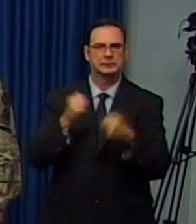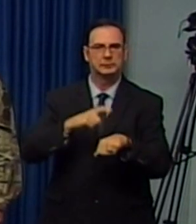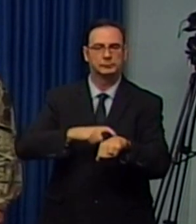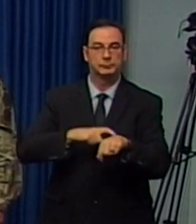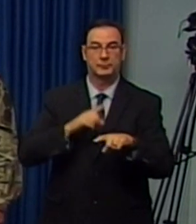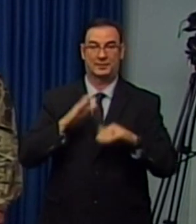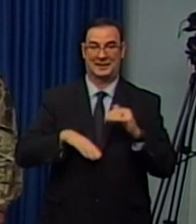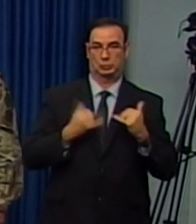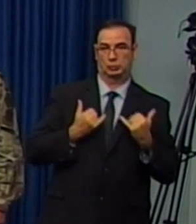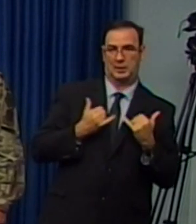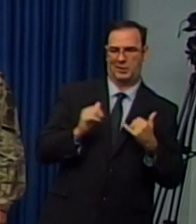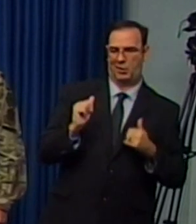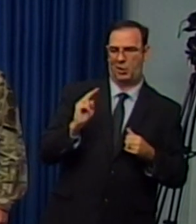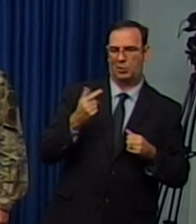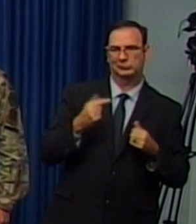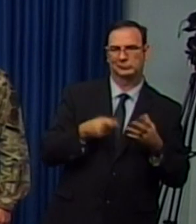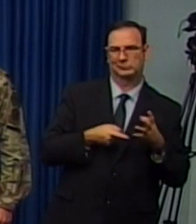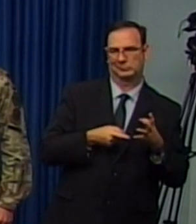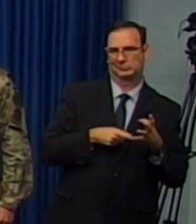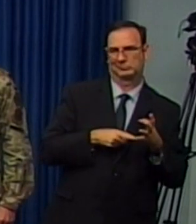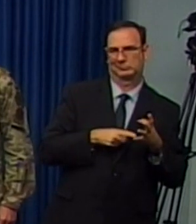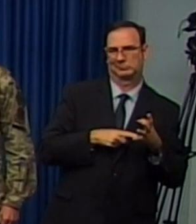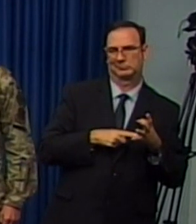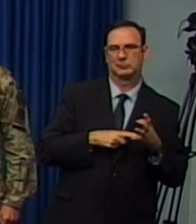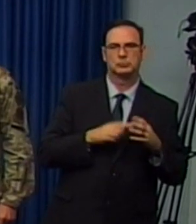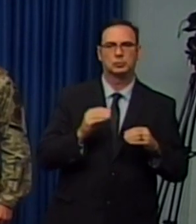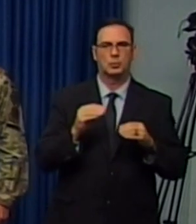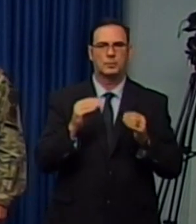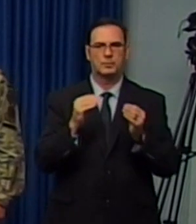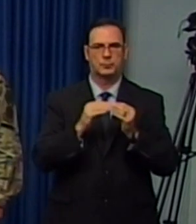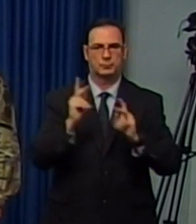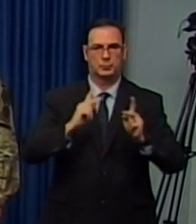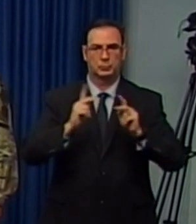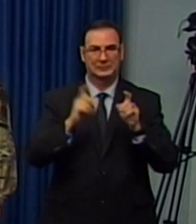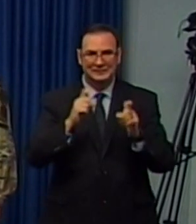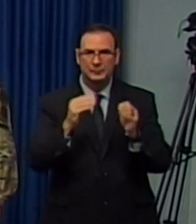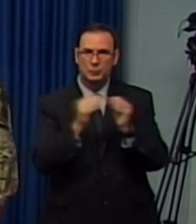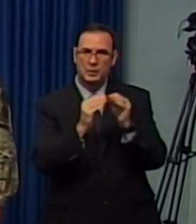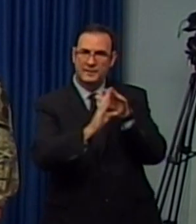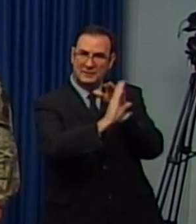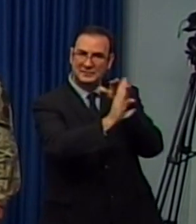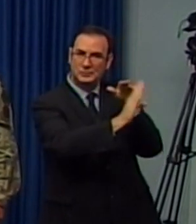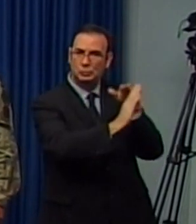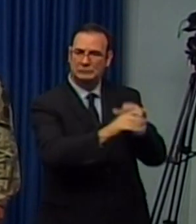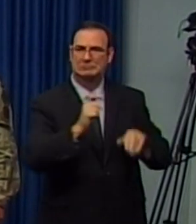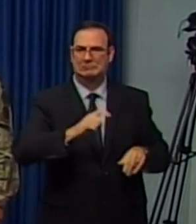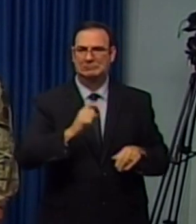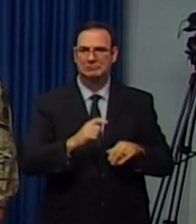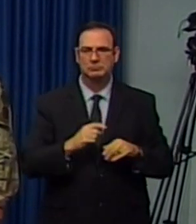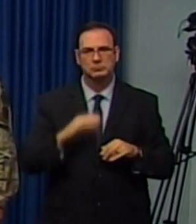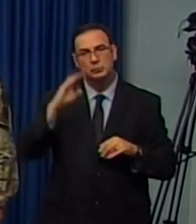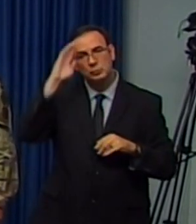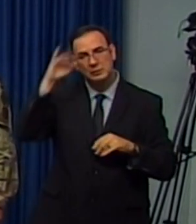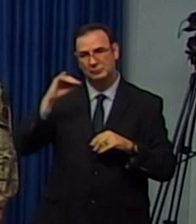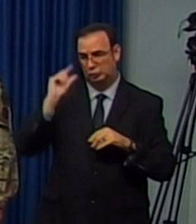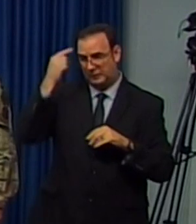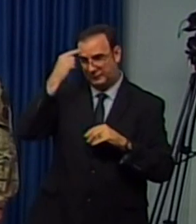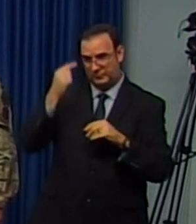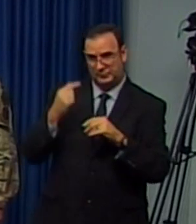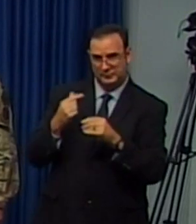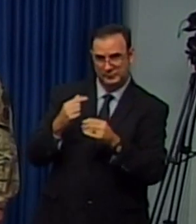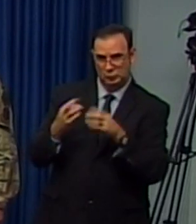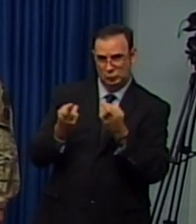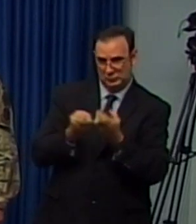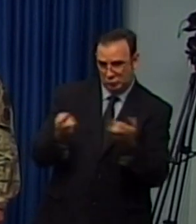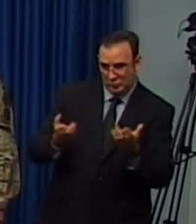to evacuate. And then there have been, I know government resources have been moved around just more generally. I've spoken